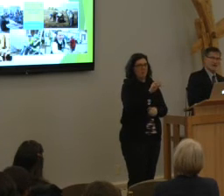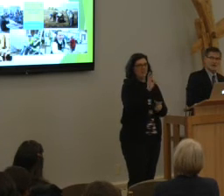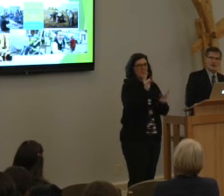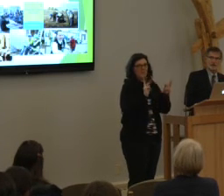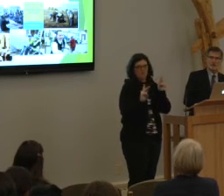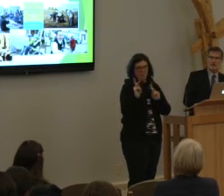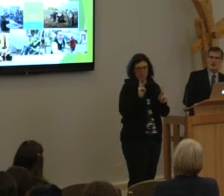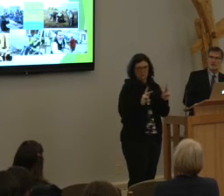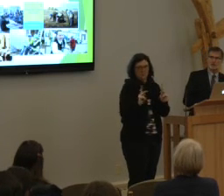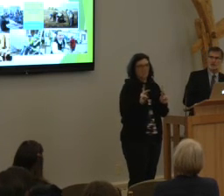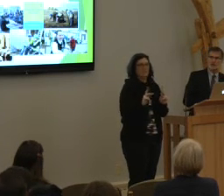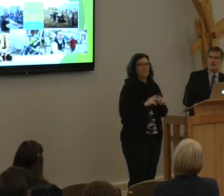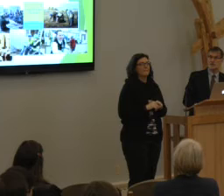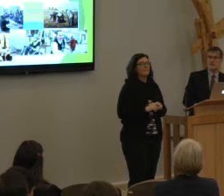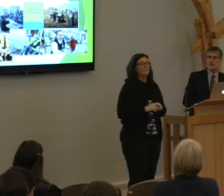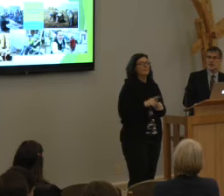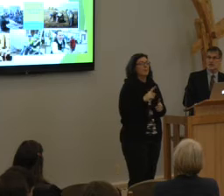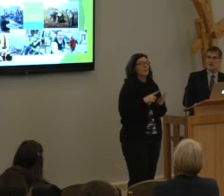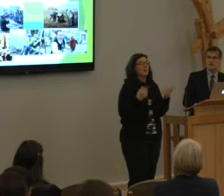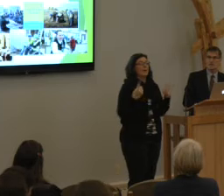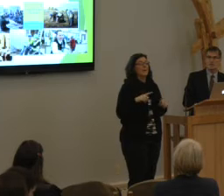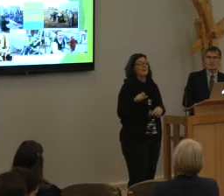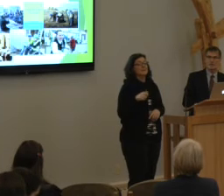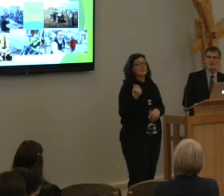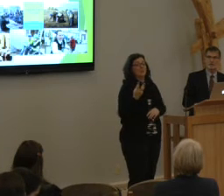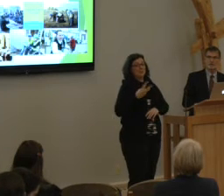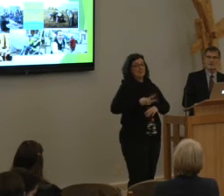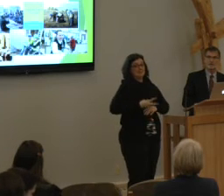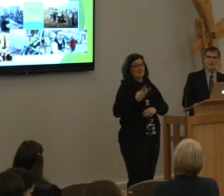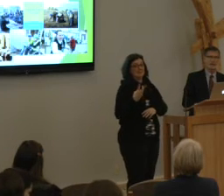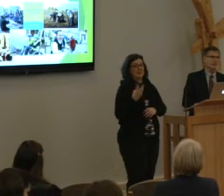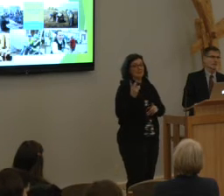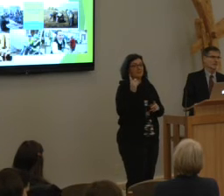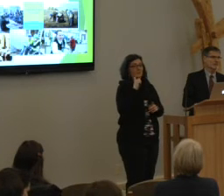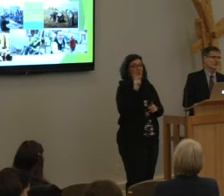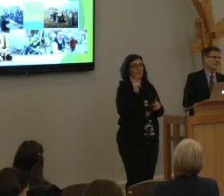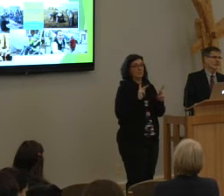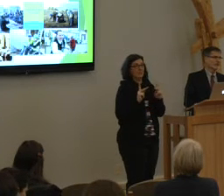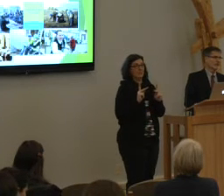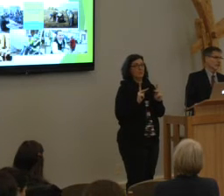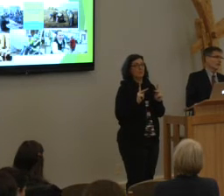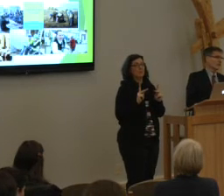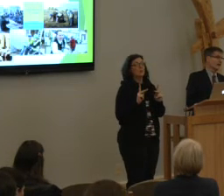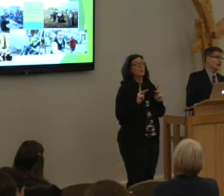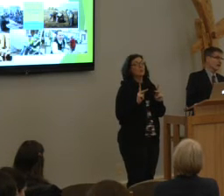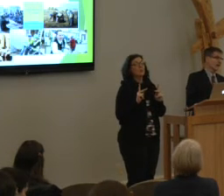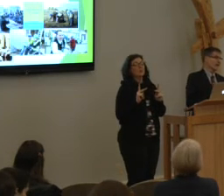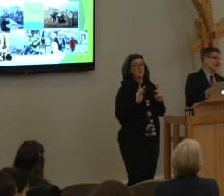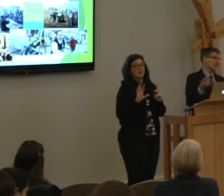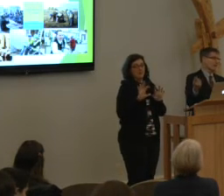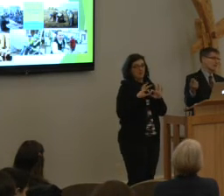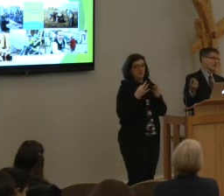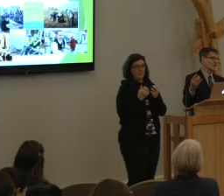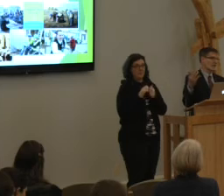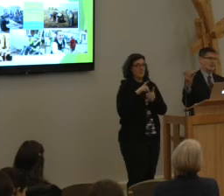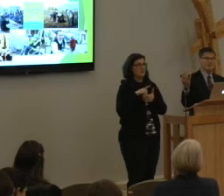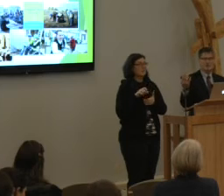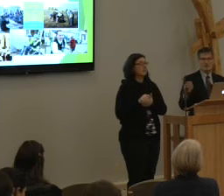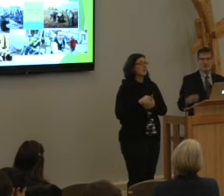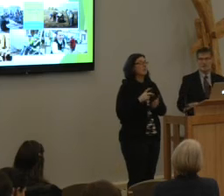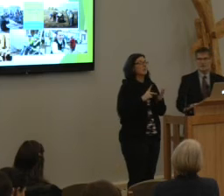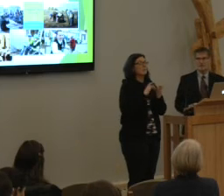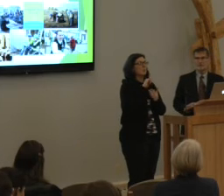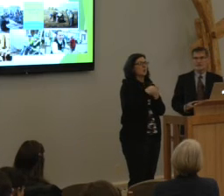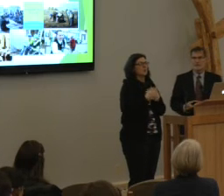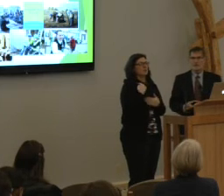And what happens on the other 6 days for people with disabilities and their families. And one of the things that can happen is a project we've